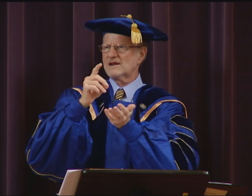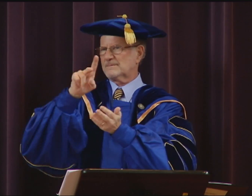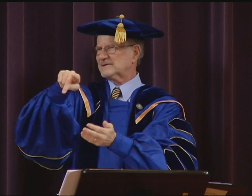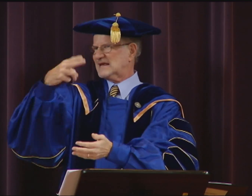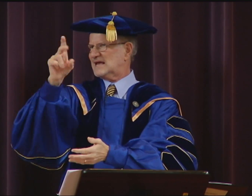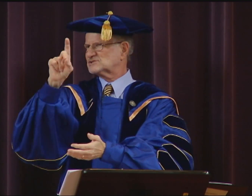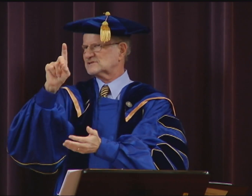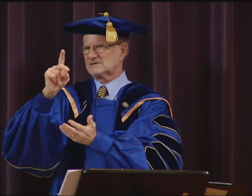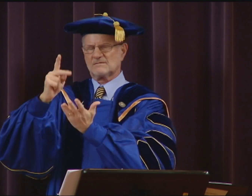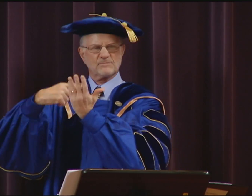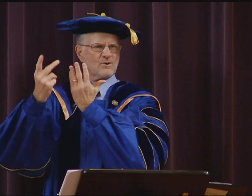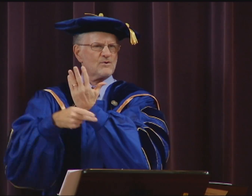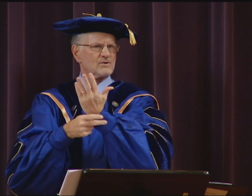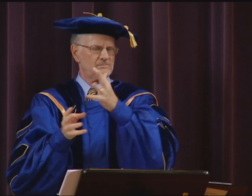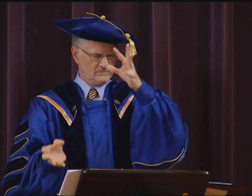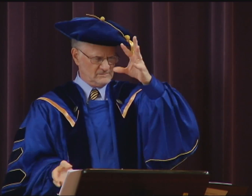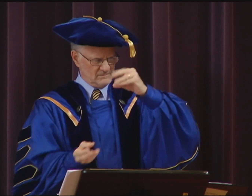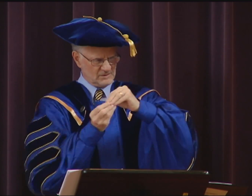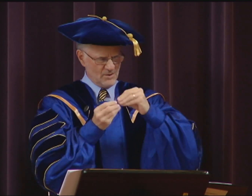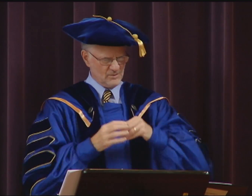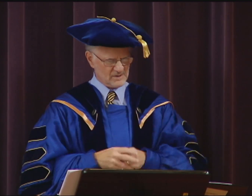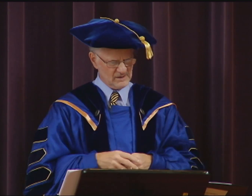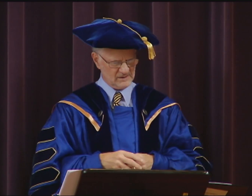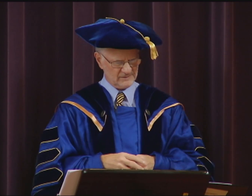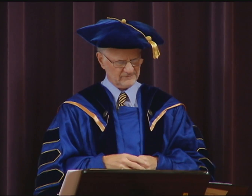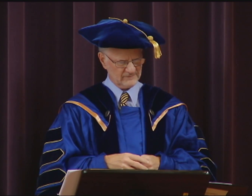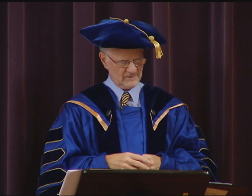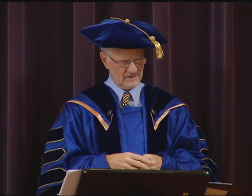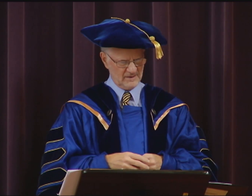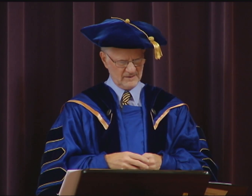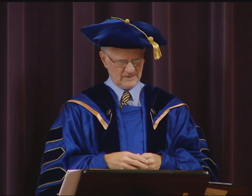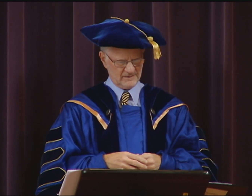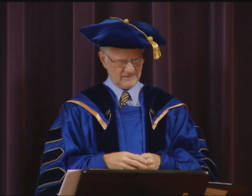programs, as well as PhD programs altogether.